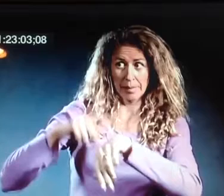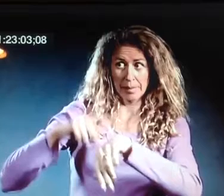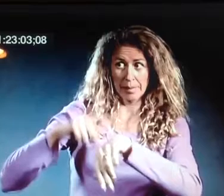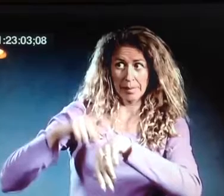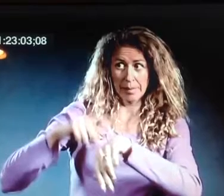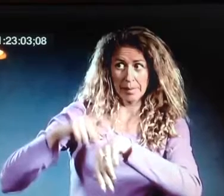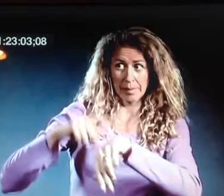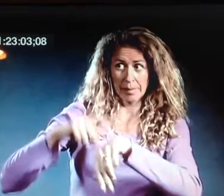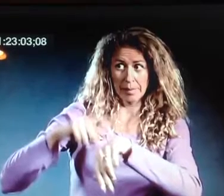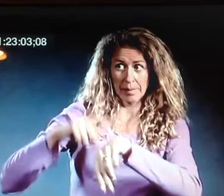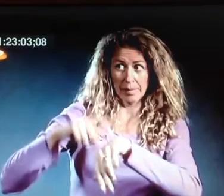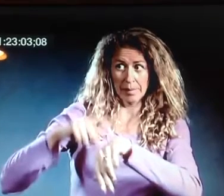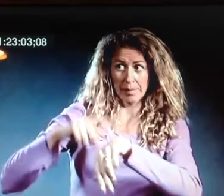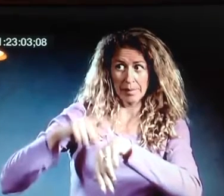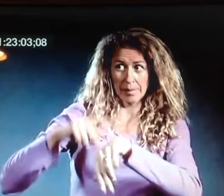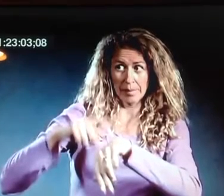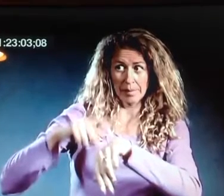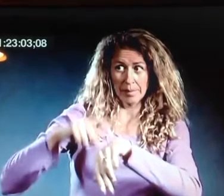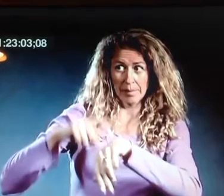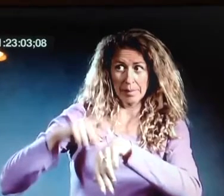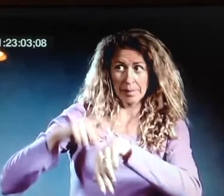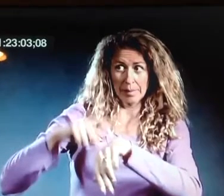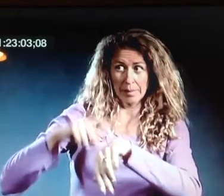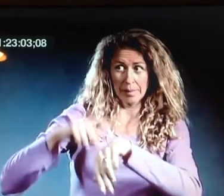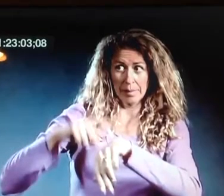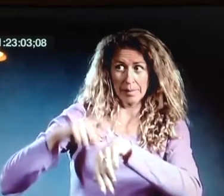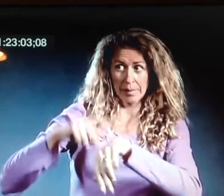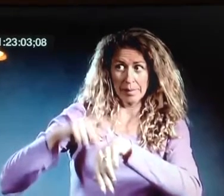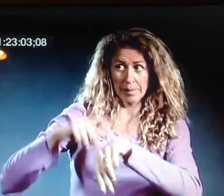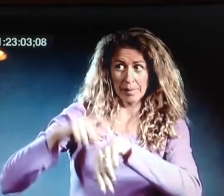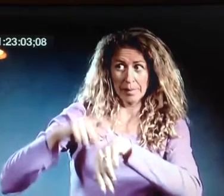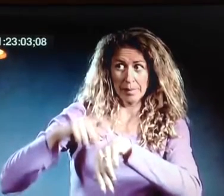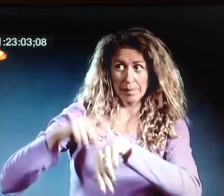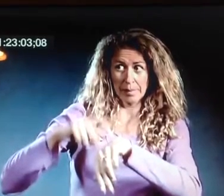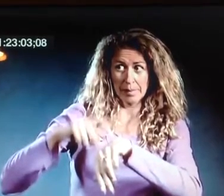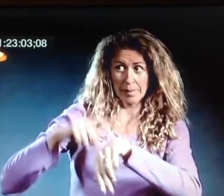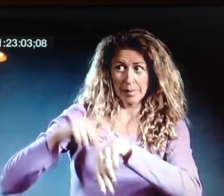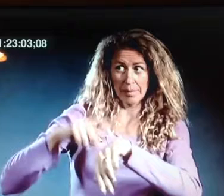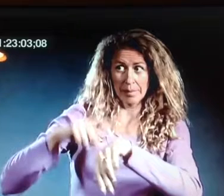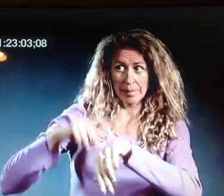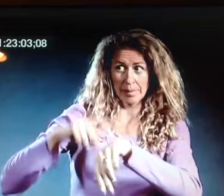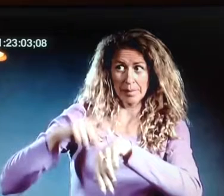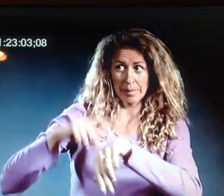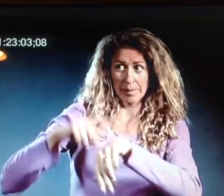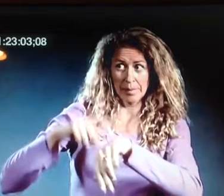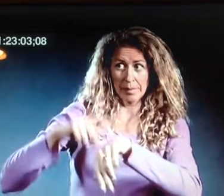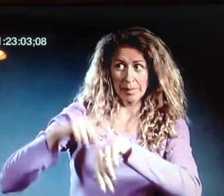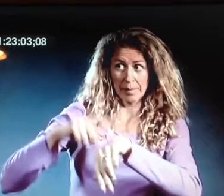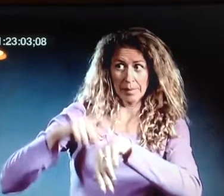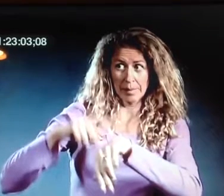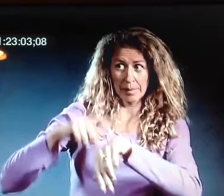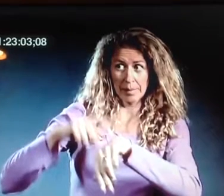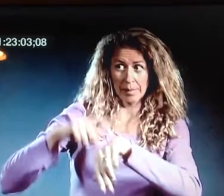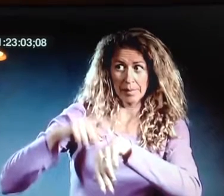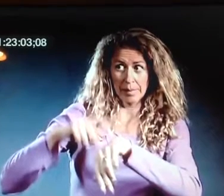I have this yard like this because I have an irrigation system in my home area, and every few